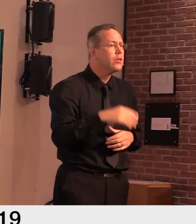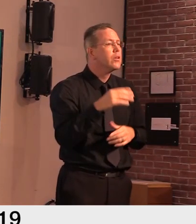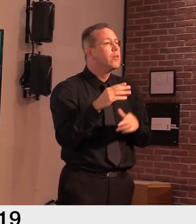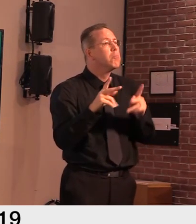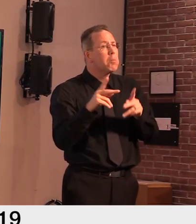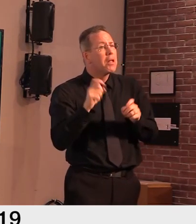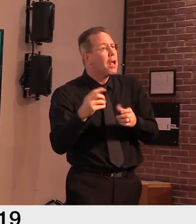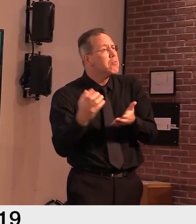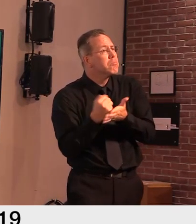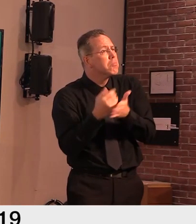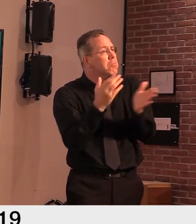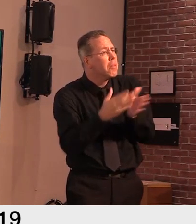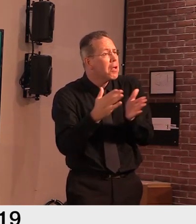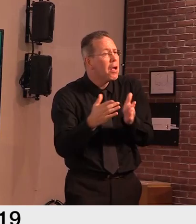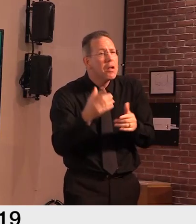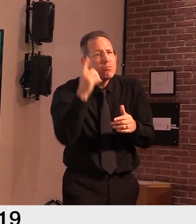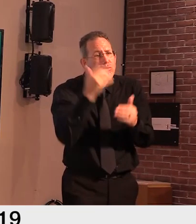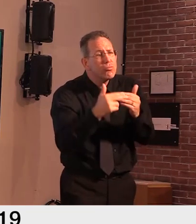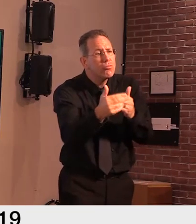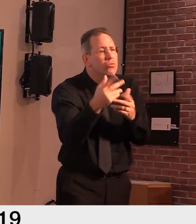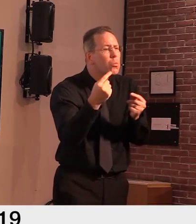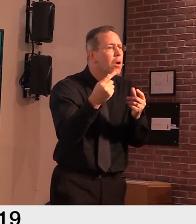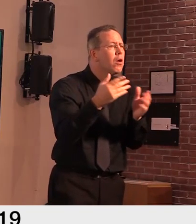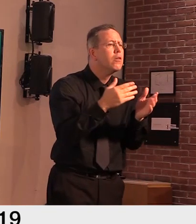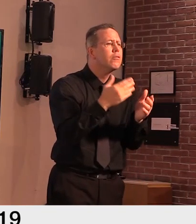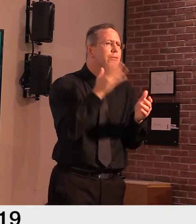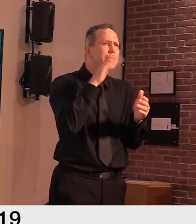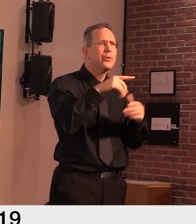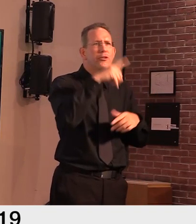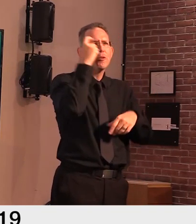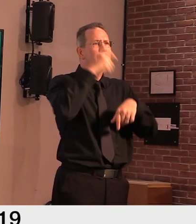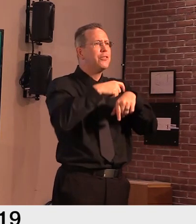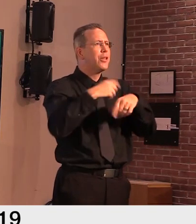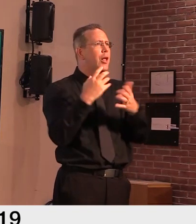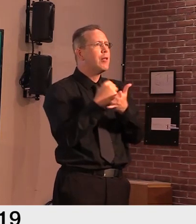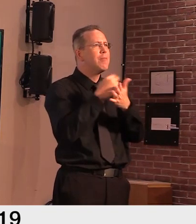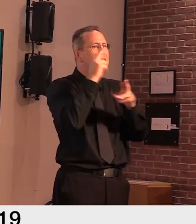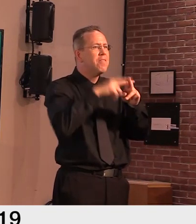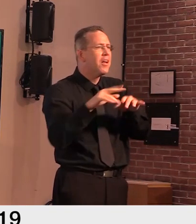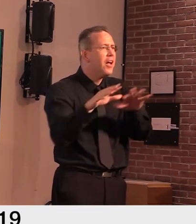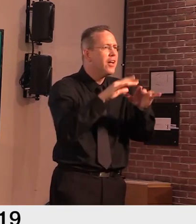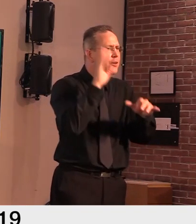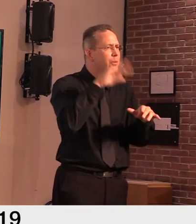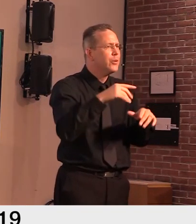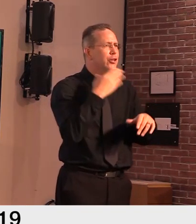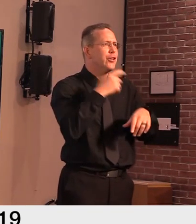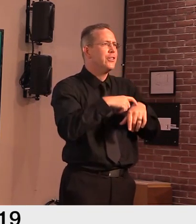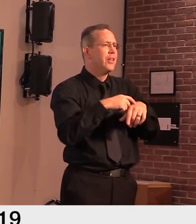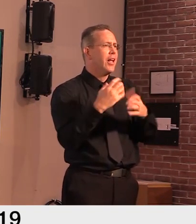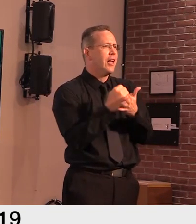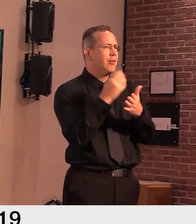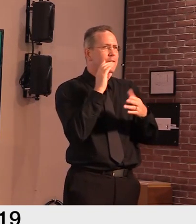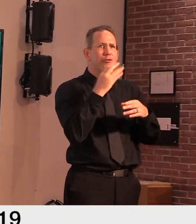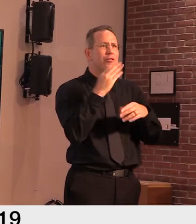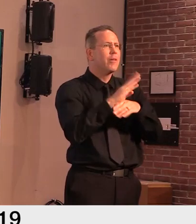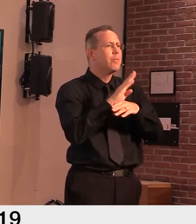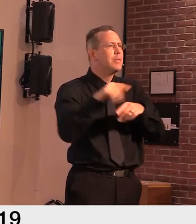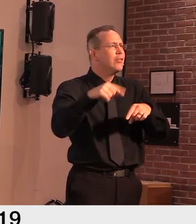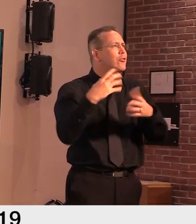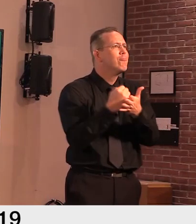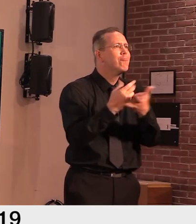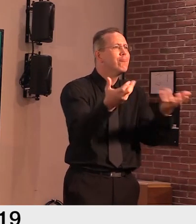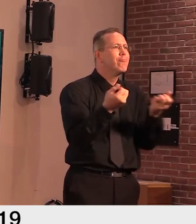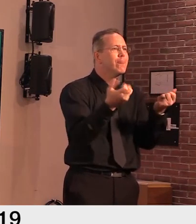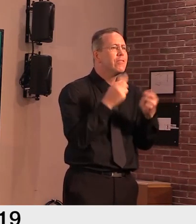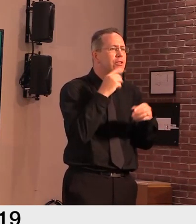industry whole, but we hope it's another step in the return to profitability, allowing venues to